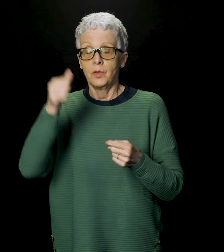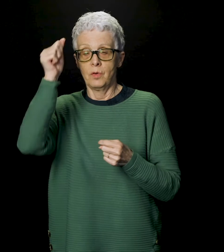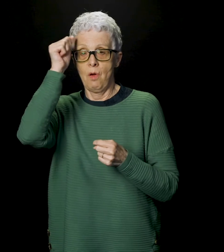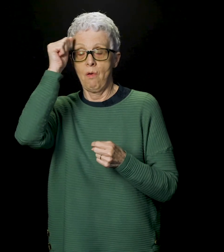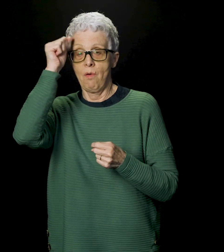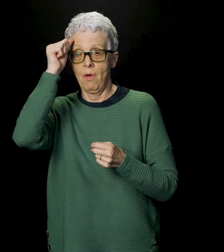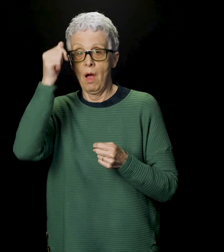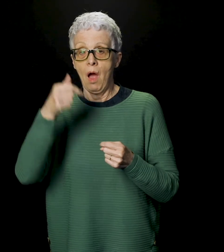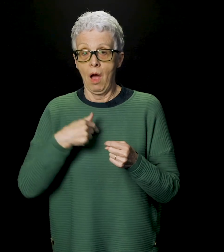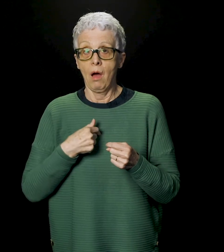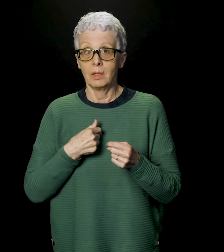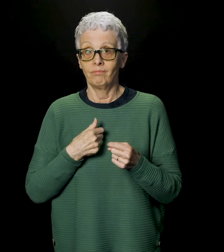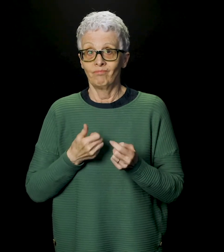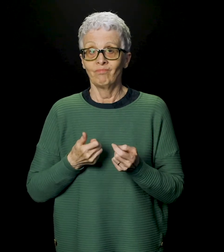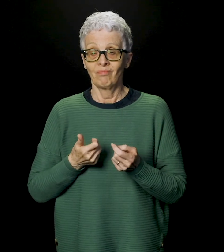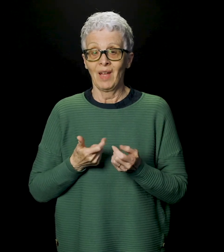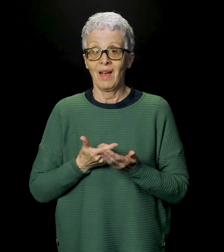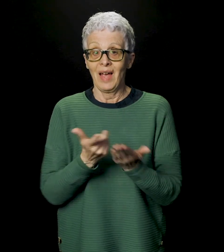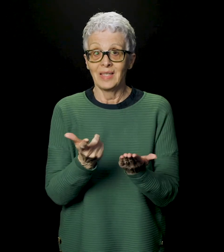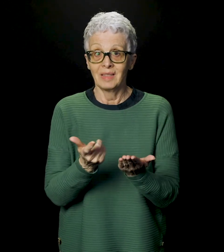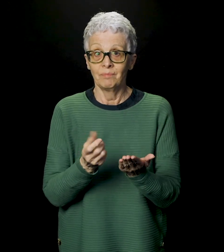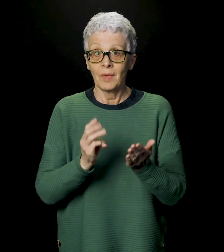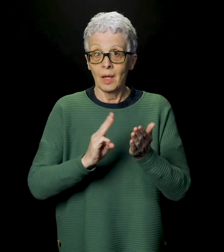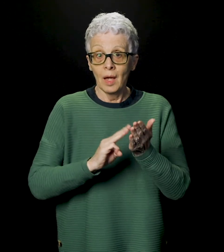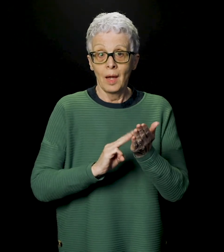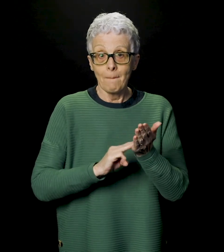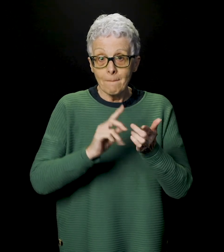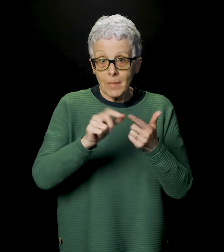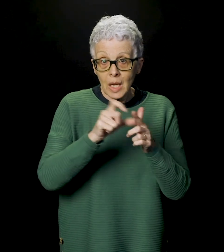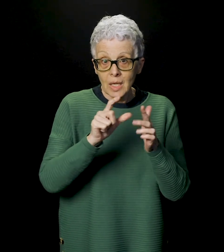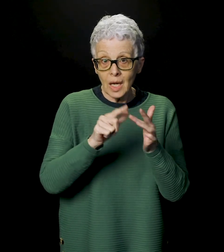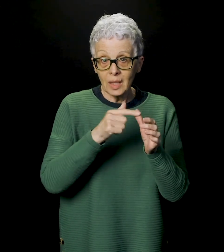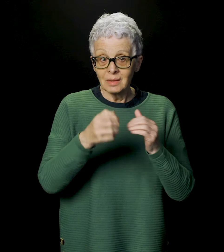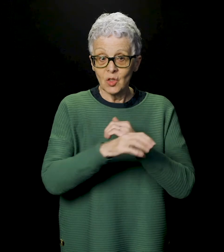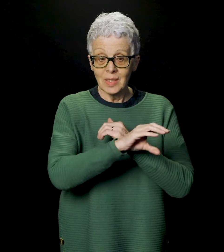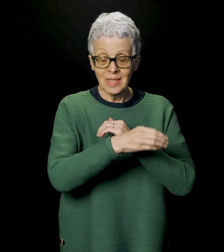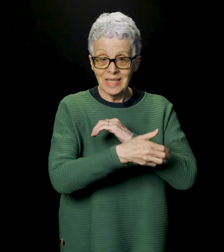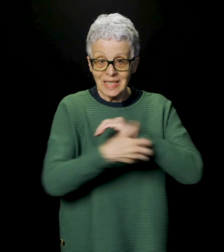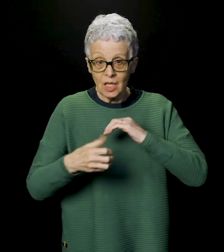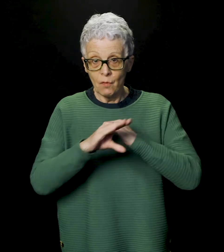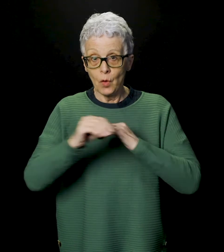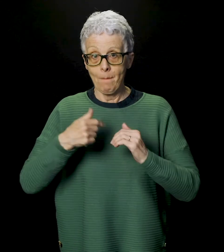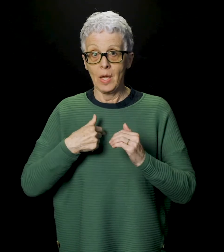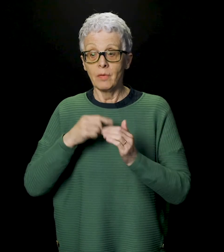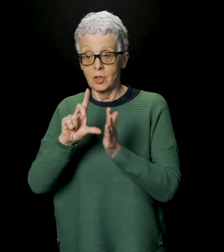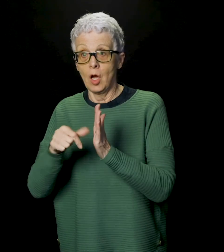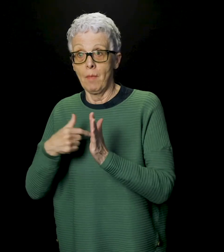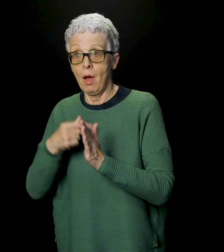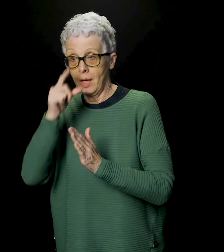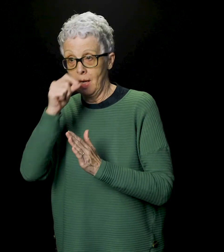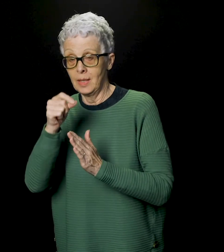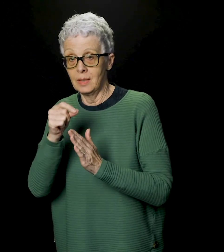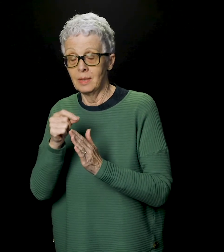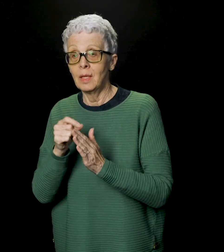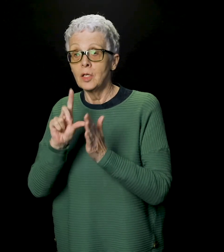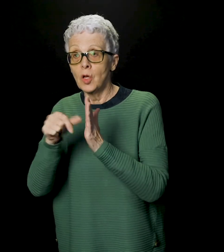know that I allow media to rob me of the time that I could be spending with my